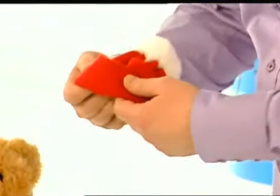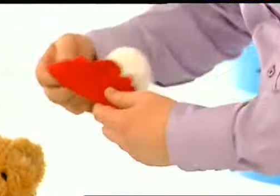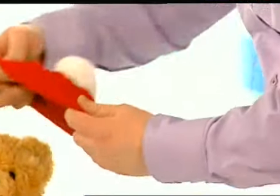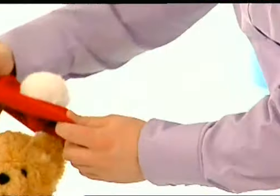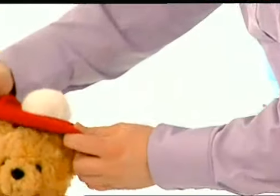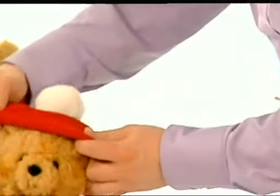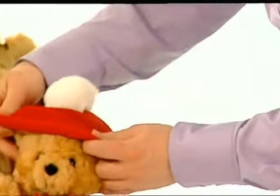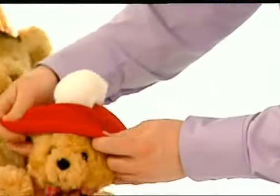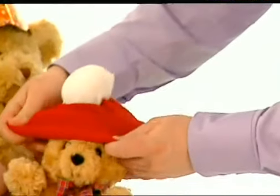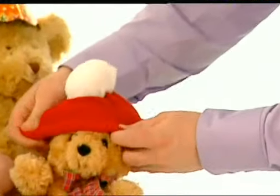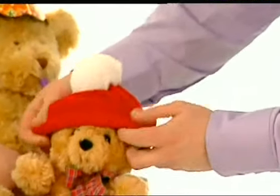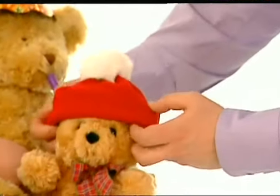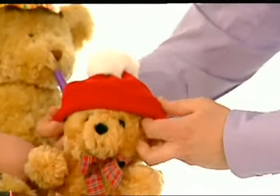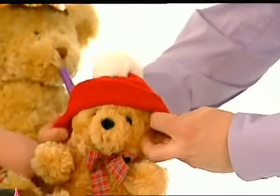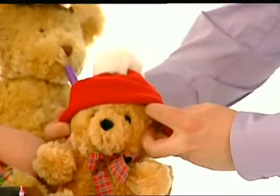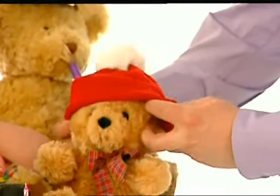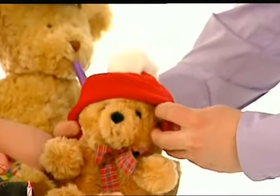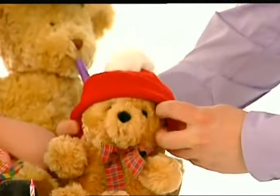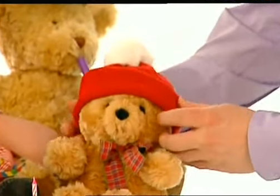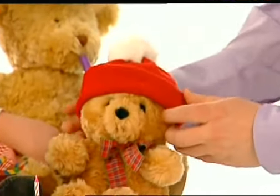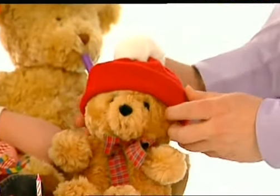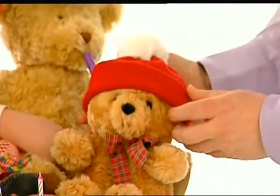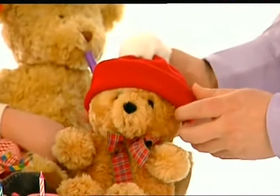hat for you, little Teddy. There you go.